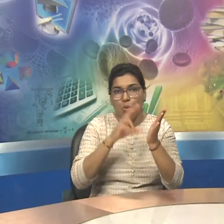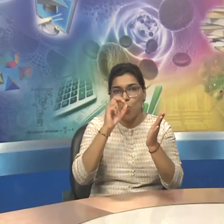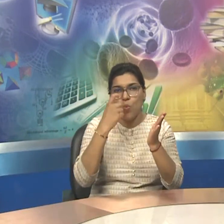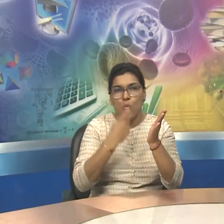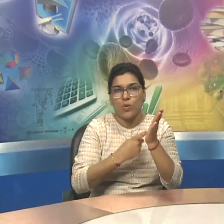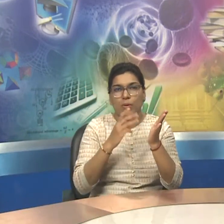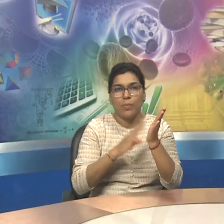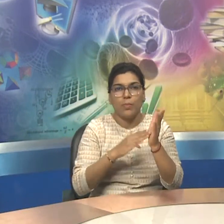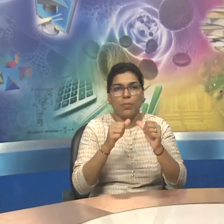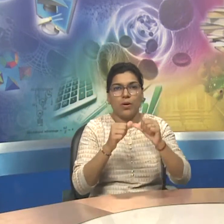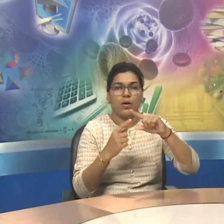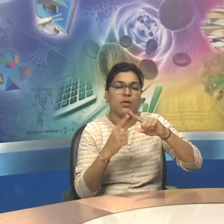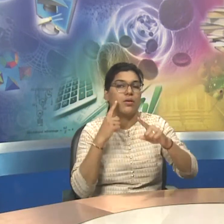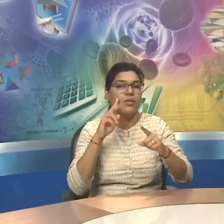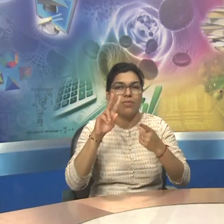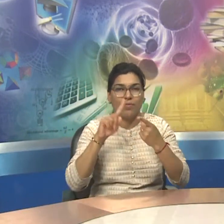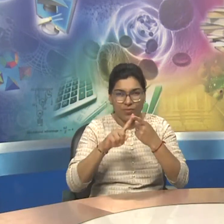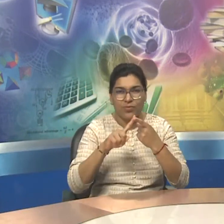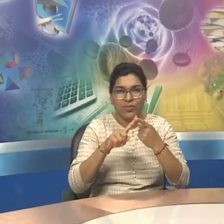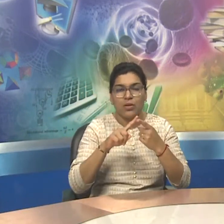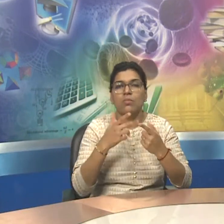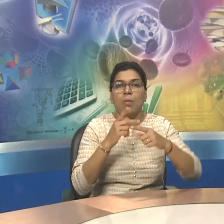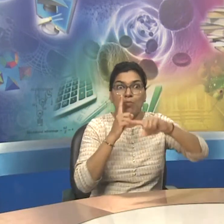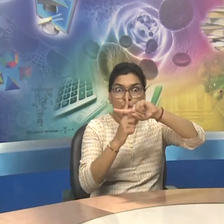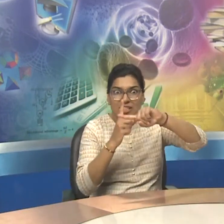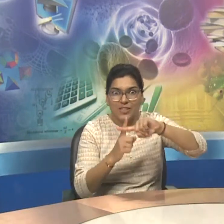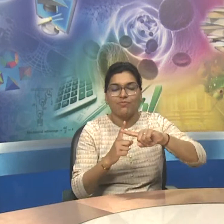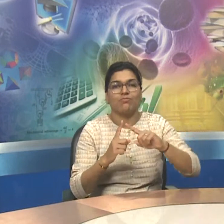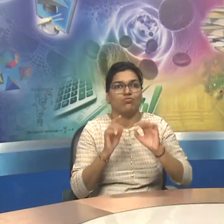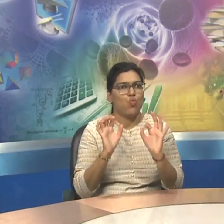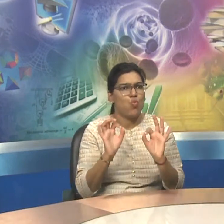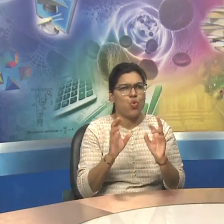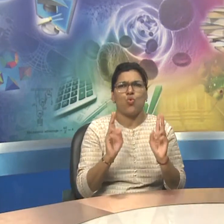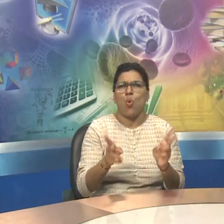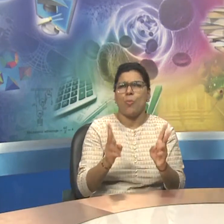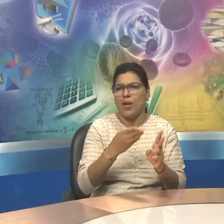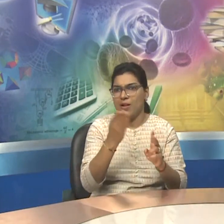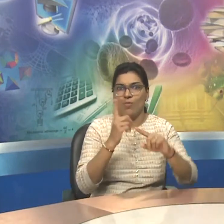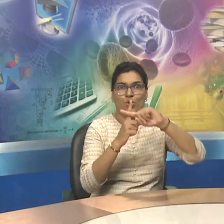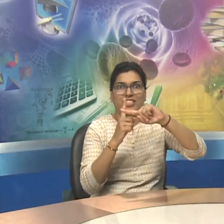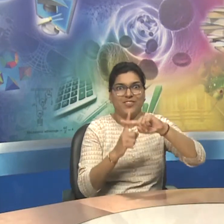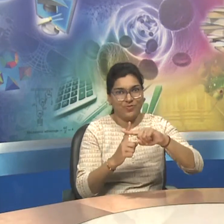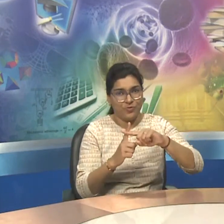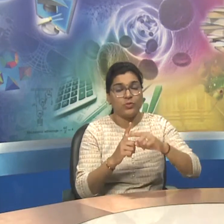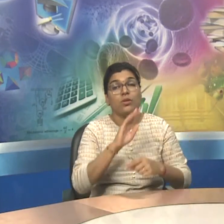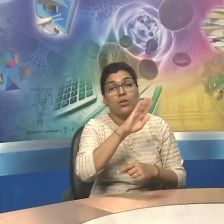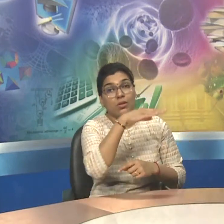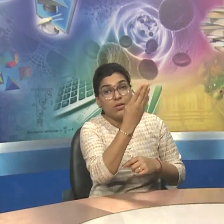first is empirical, second is